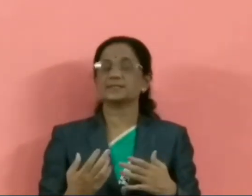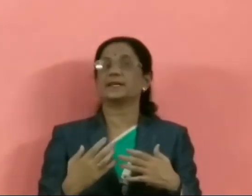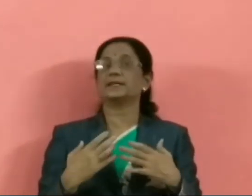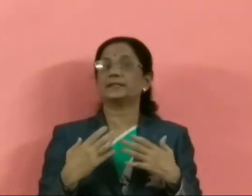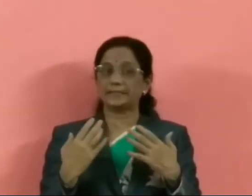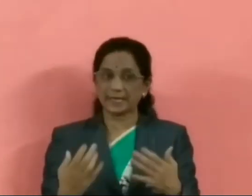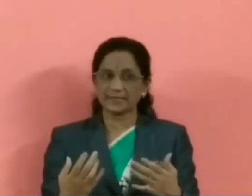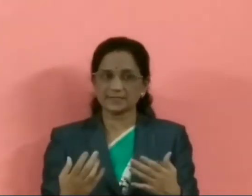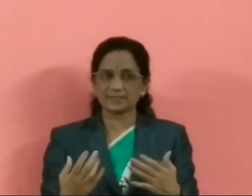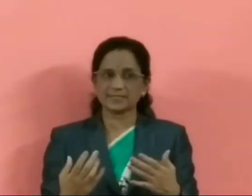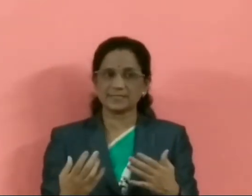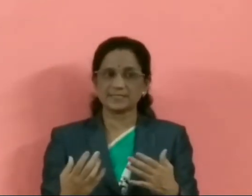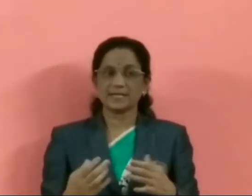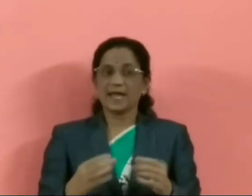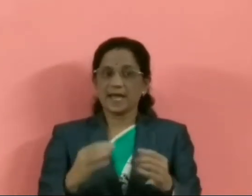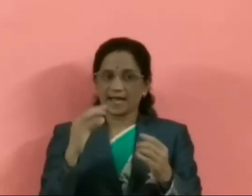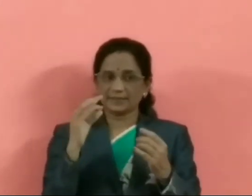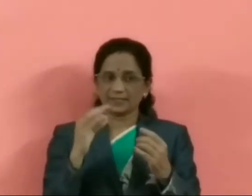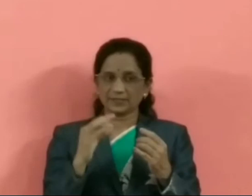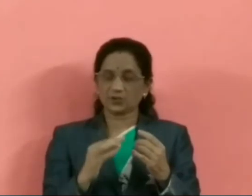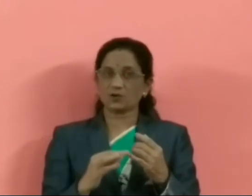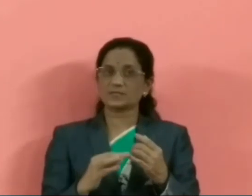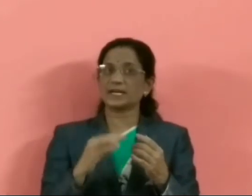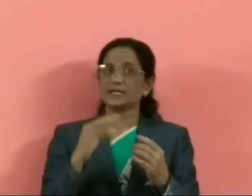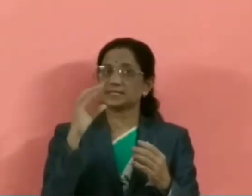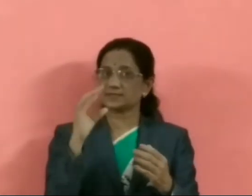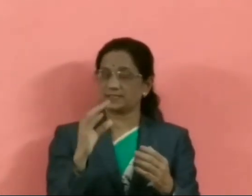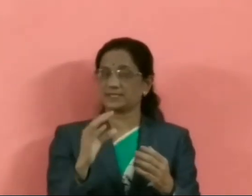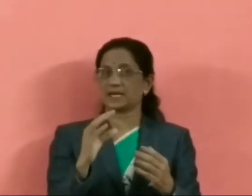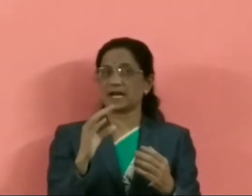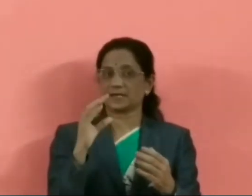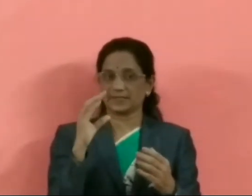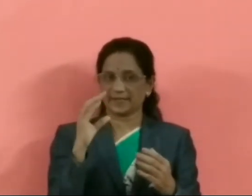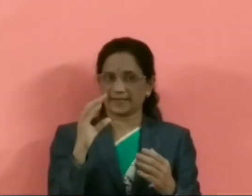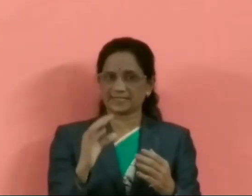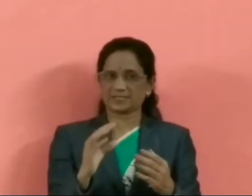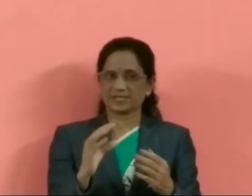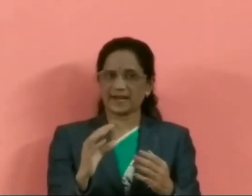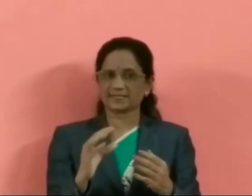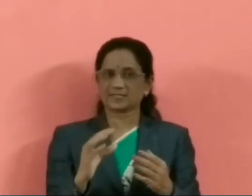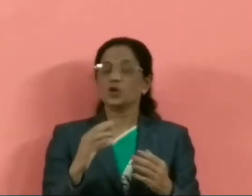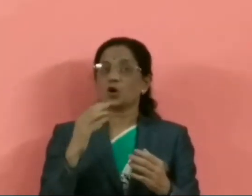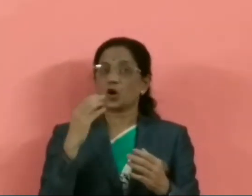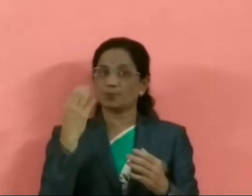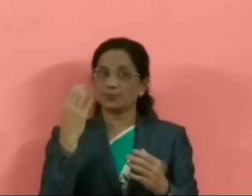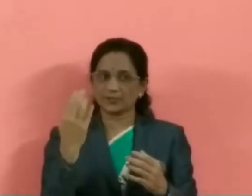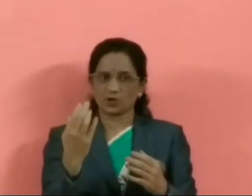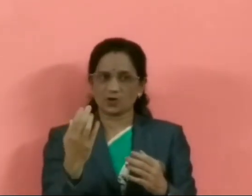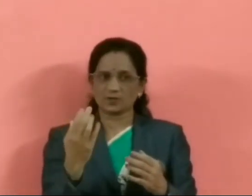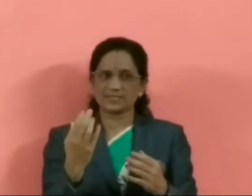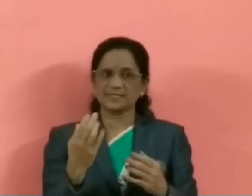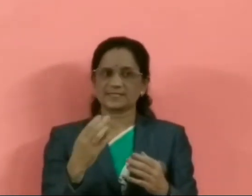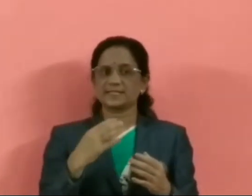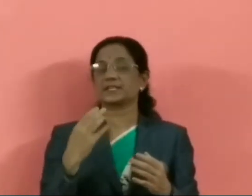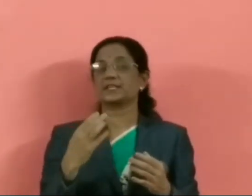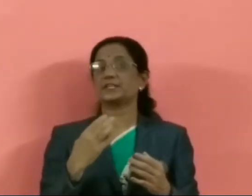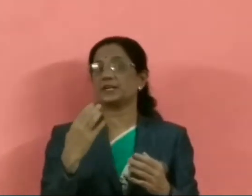then tetanus disease, and the toxoids. These are the extracts of the toxins secreted by